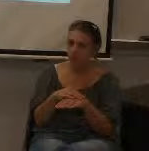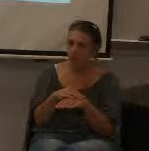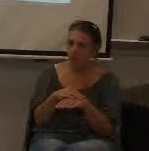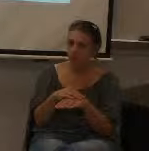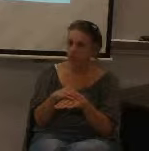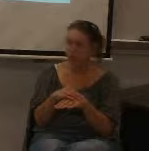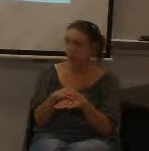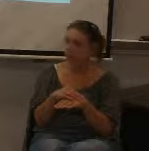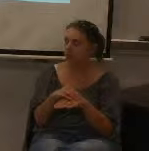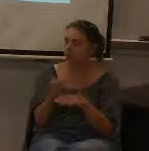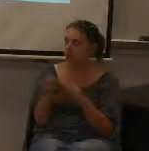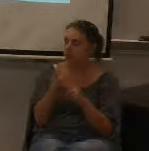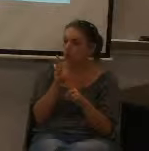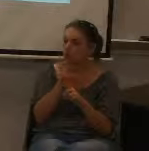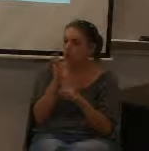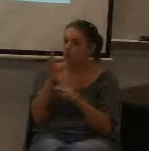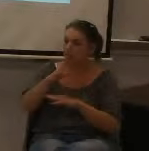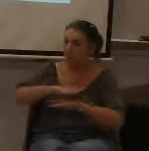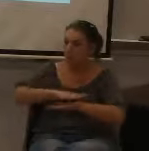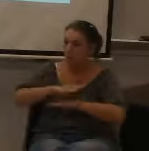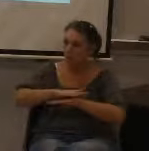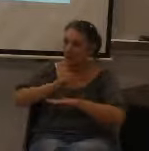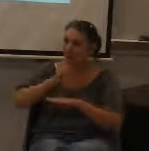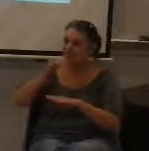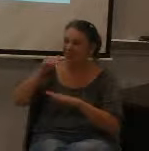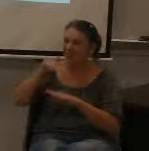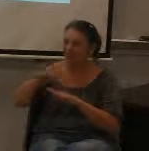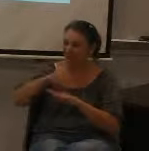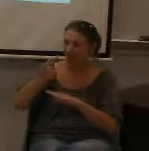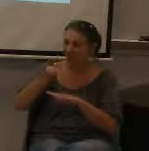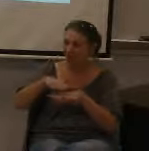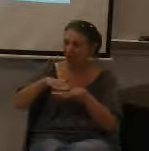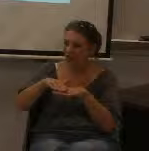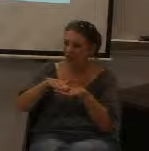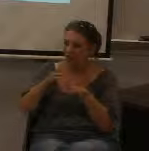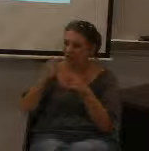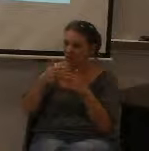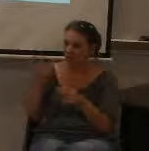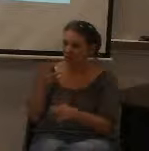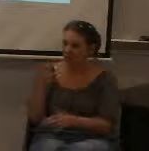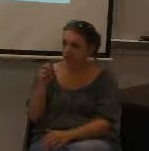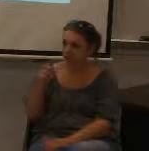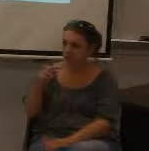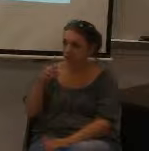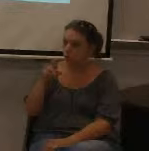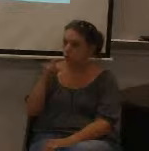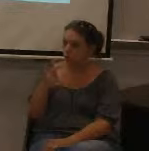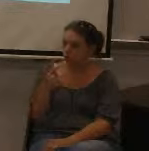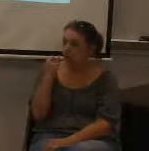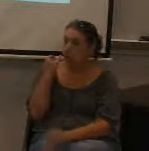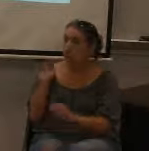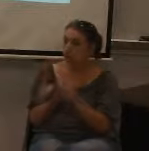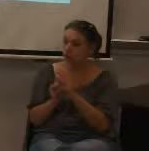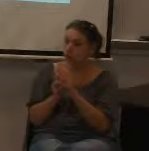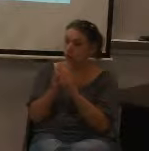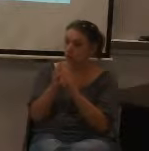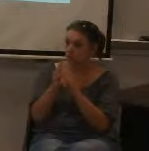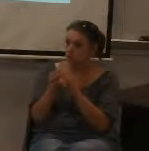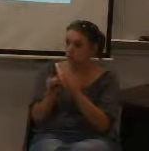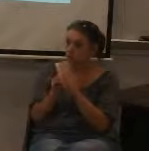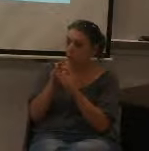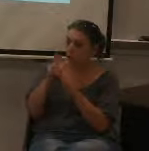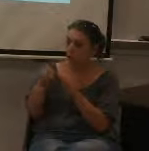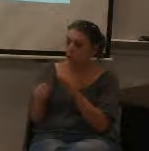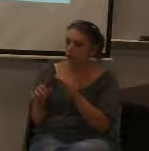What is it called when the water table's at the surface of the planet? spring if it's coming up, yeah,